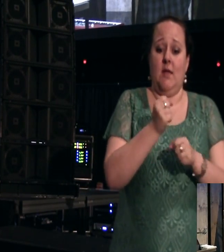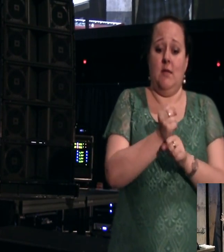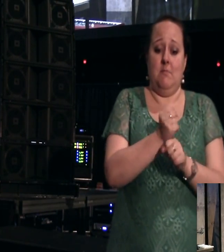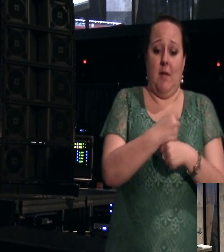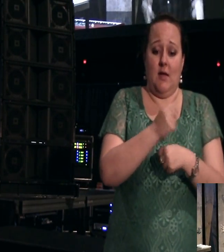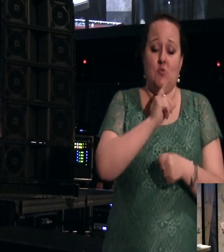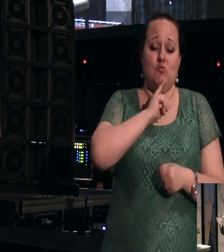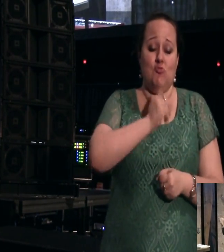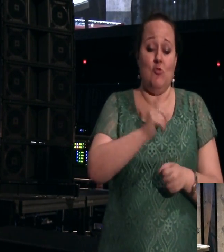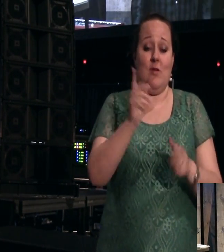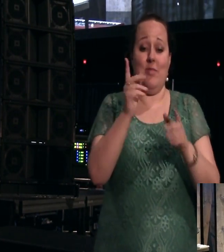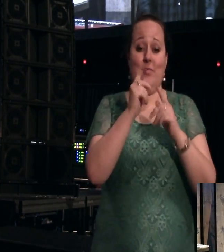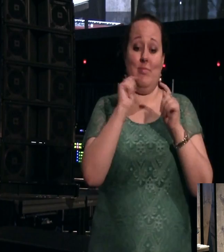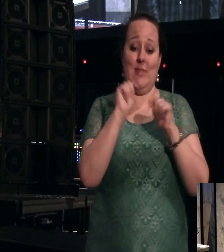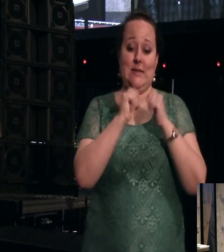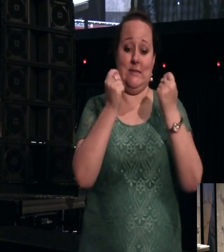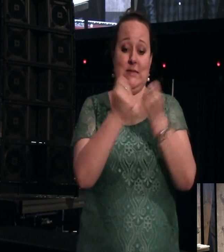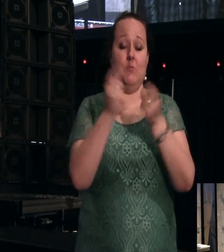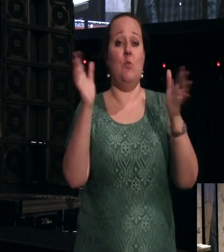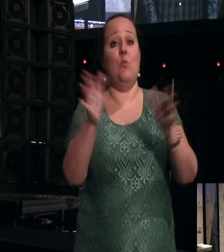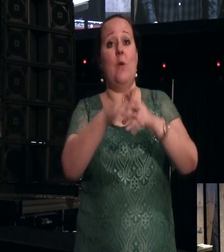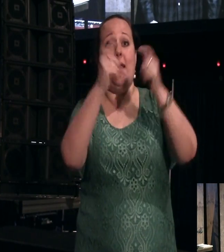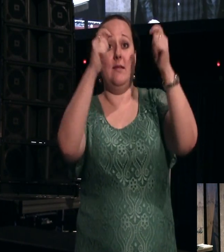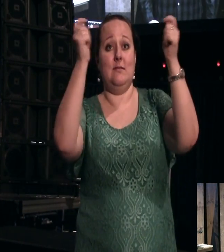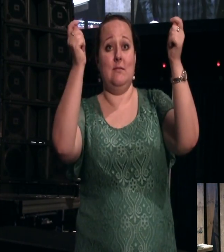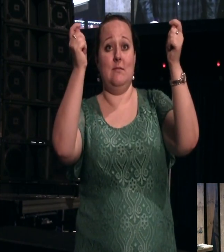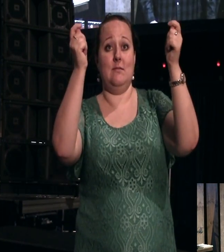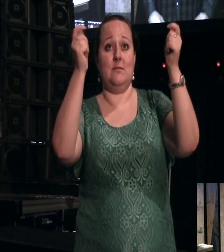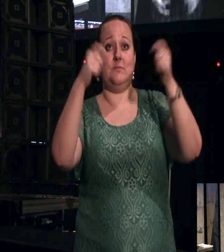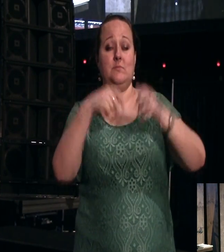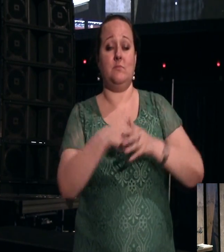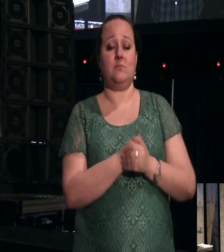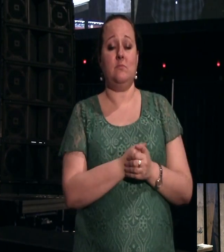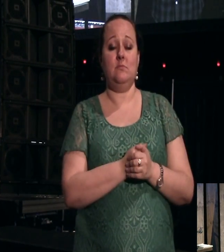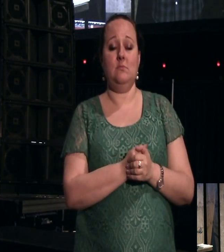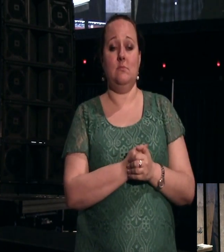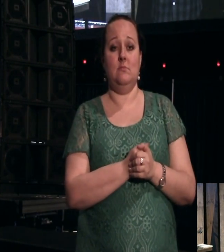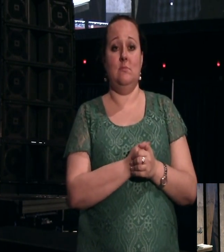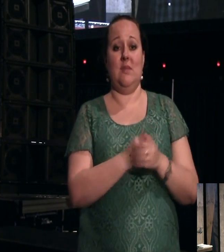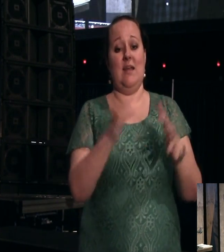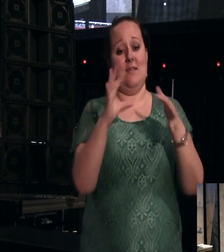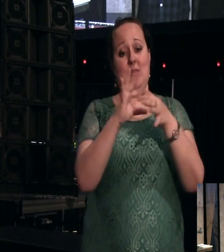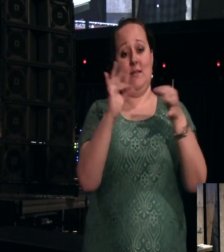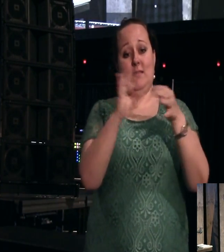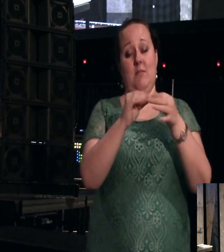there trying to ensure that the team would win.